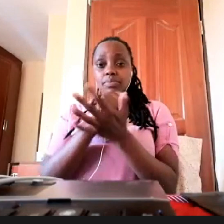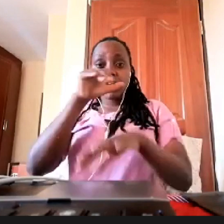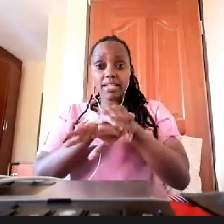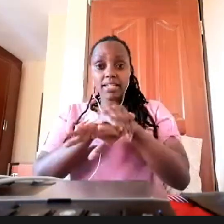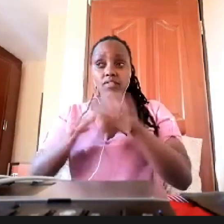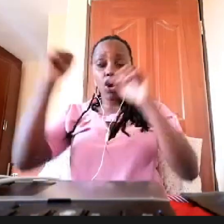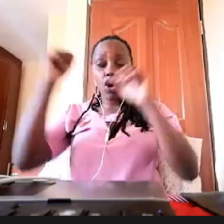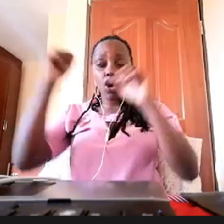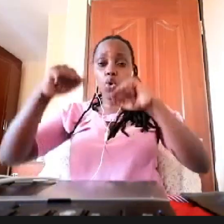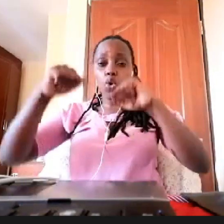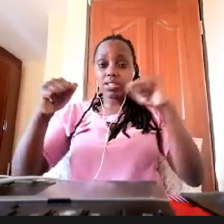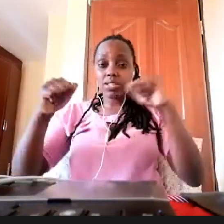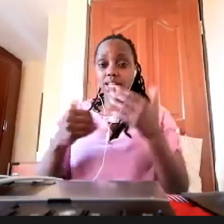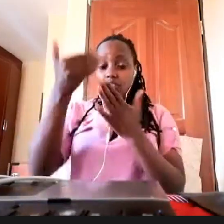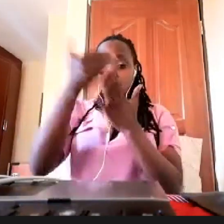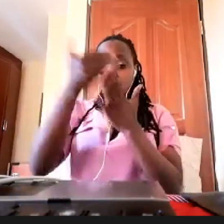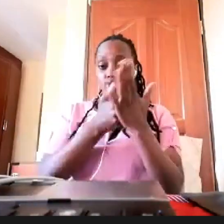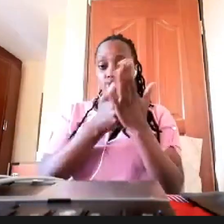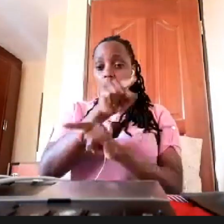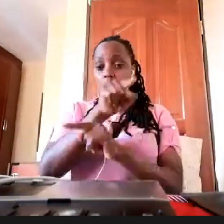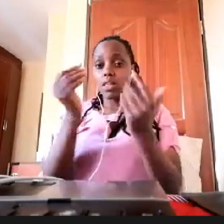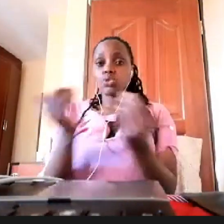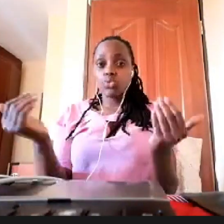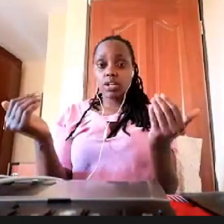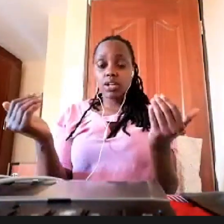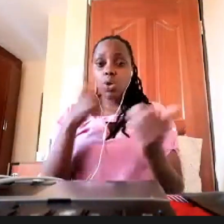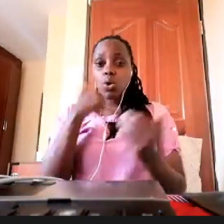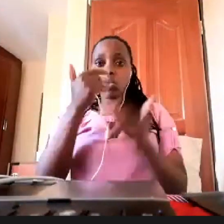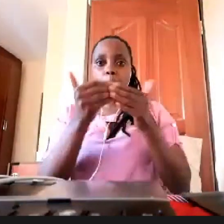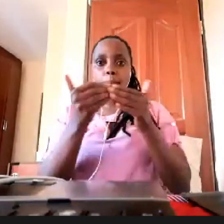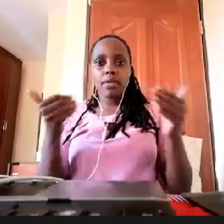forms from those children that had